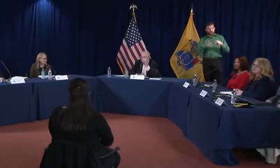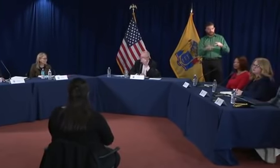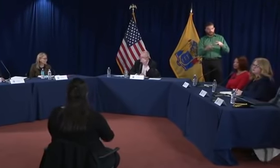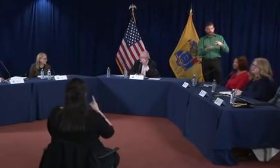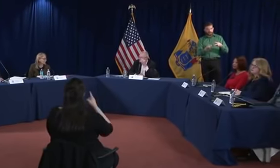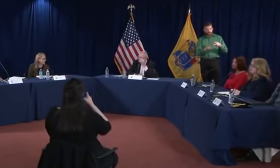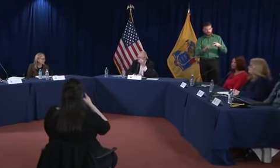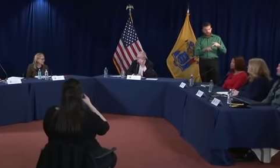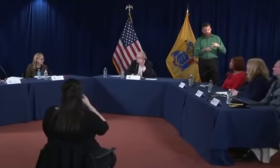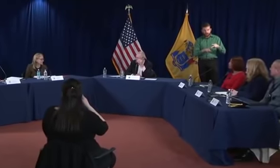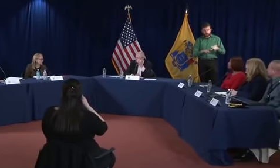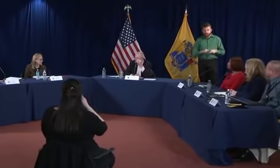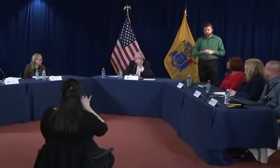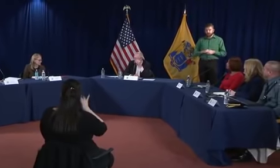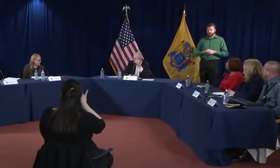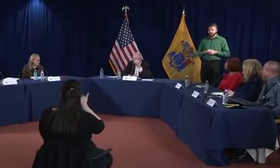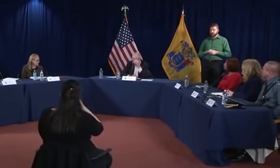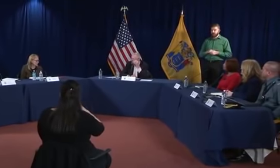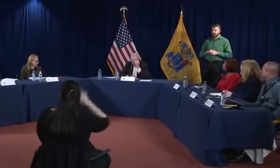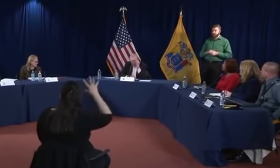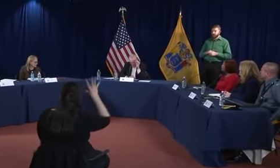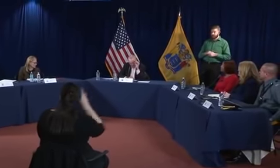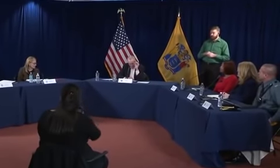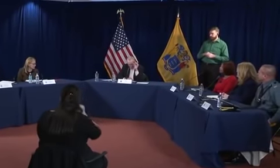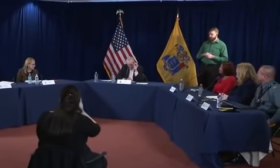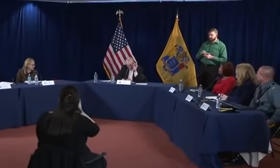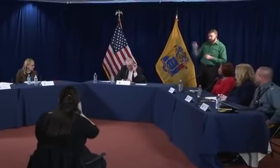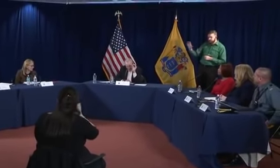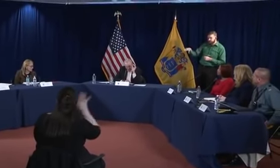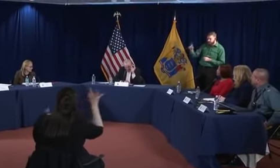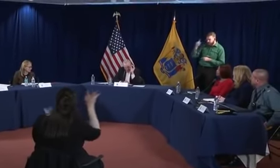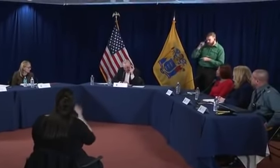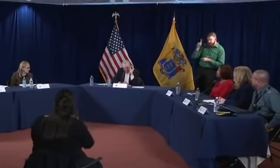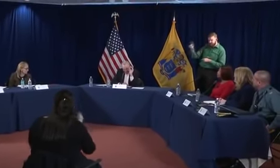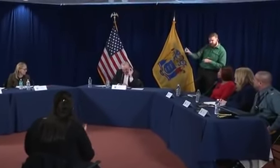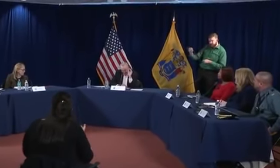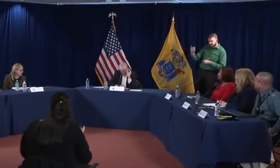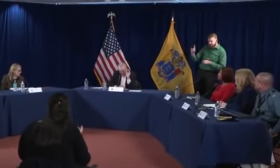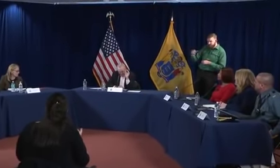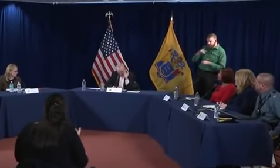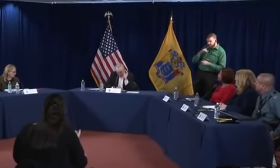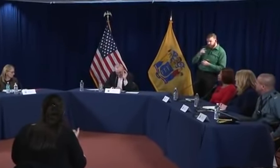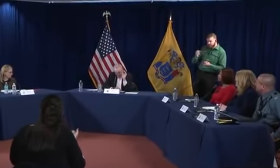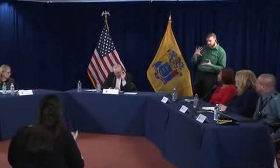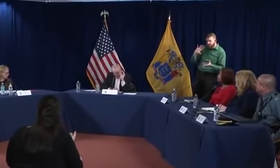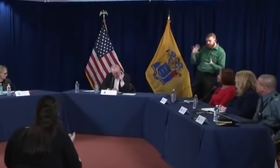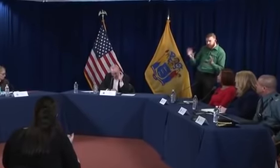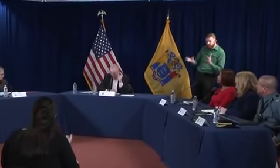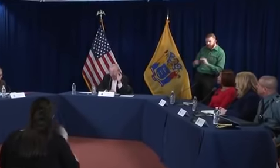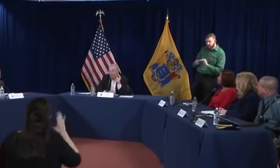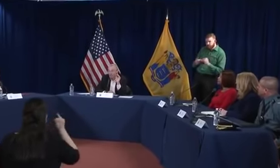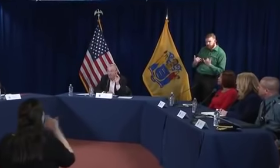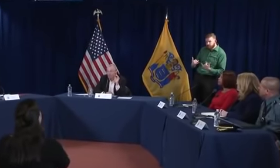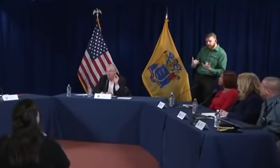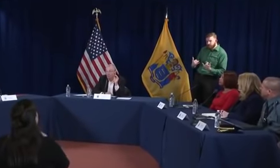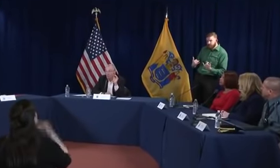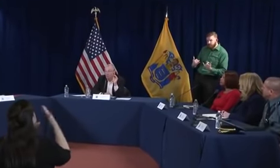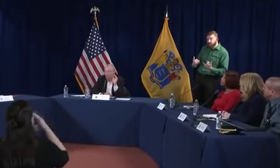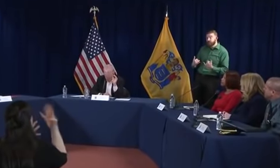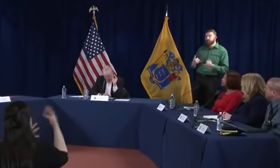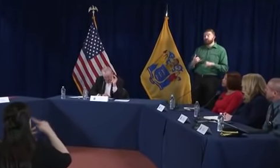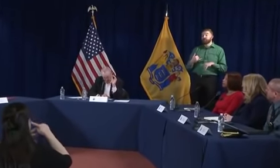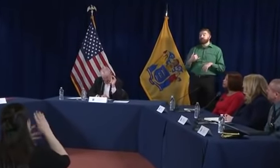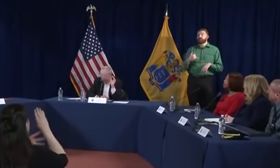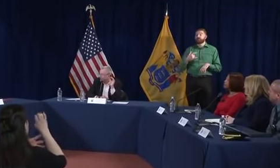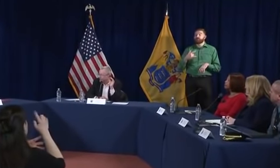say, I don't know if Judy said total cases. You said how many overnight, but total cases to date by county, top four, Bergen